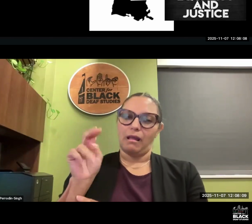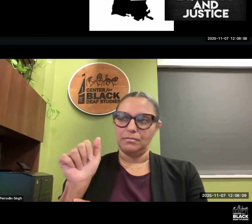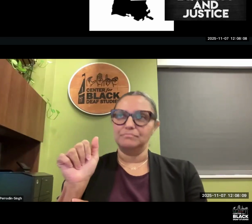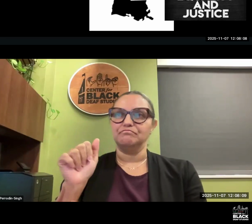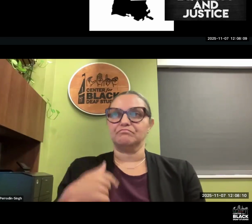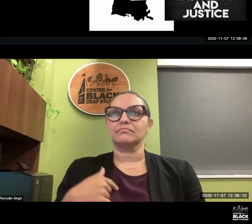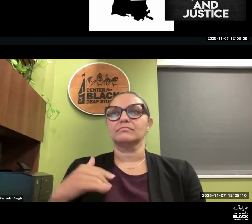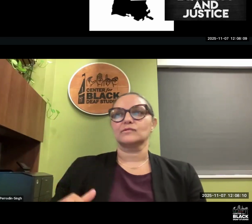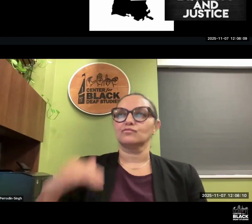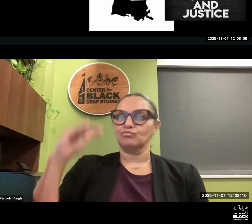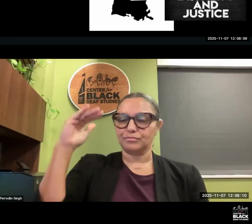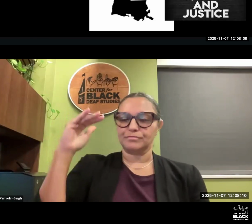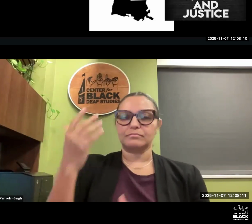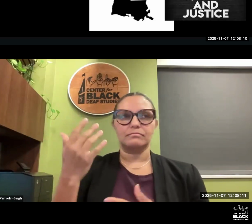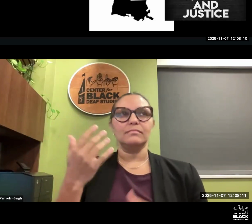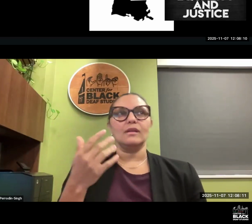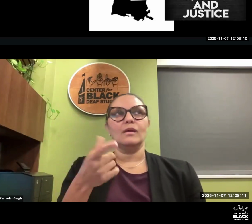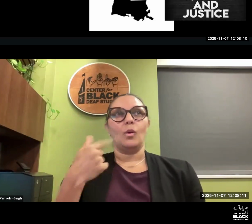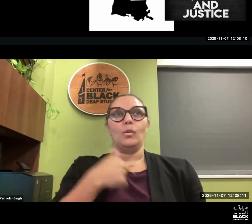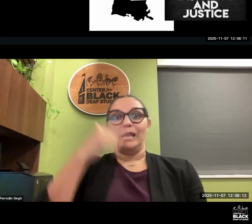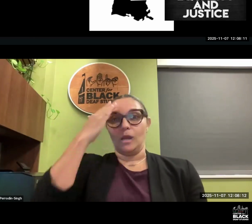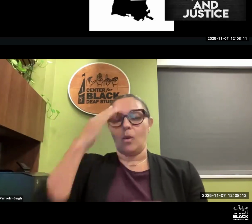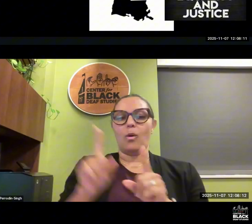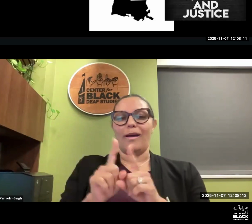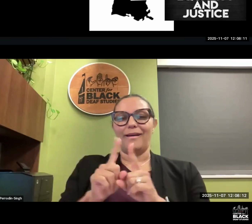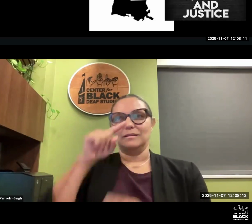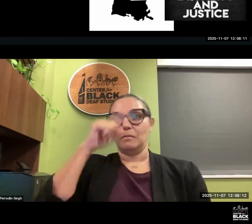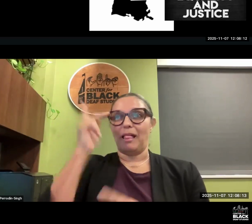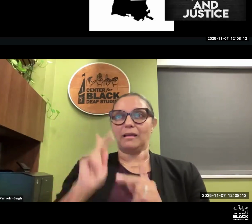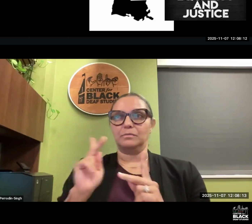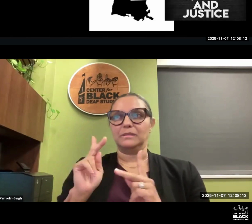from the South, born and raised in Louisiana.